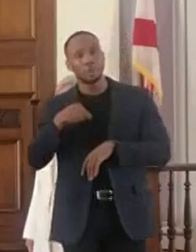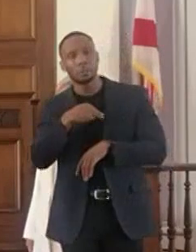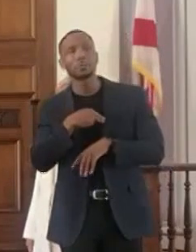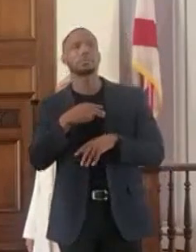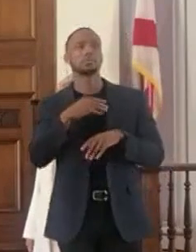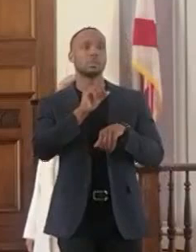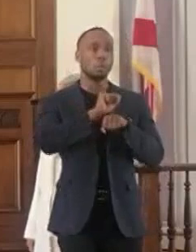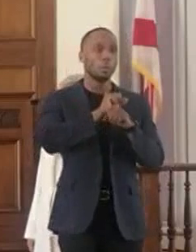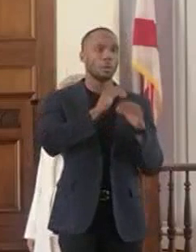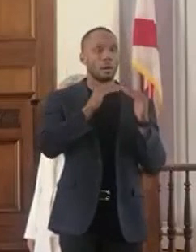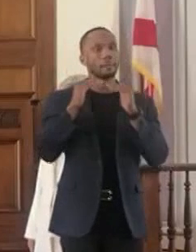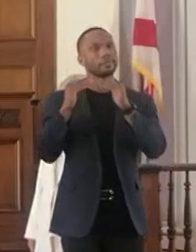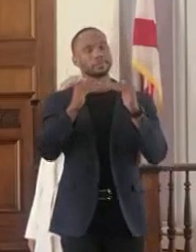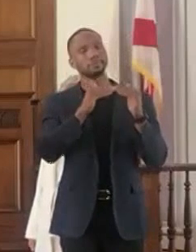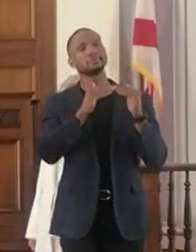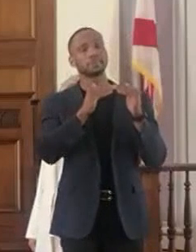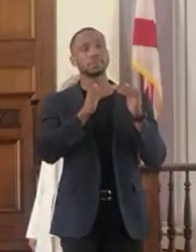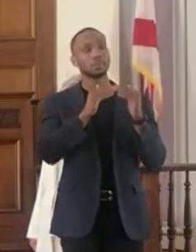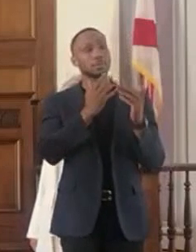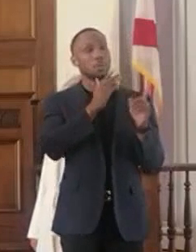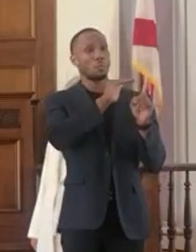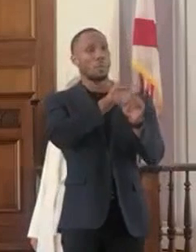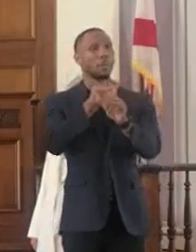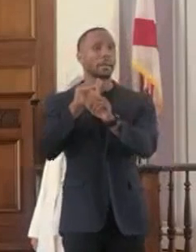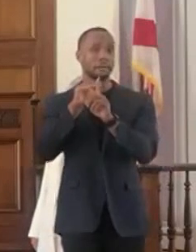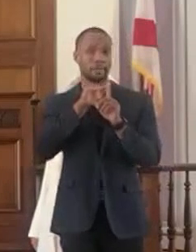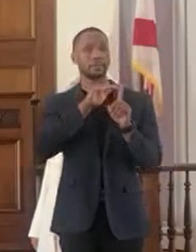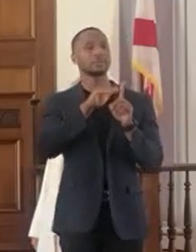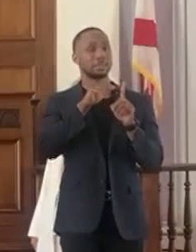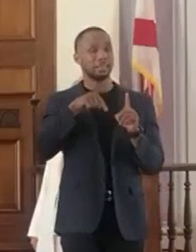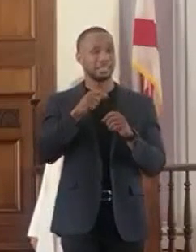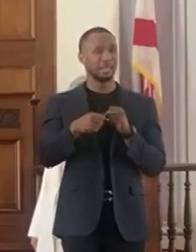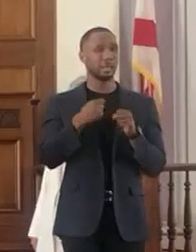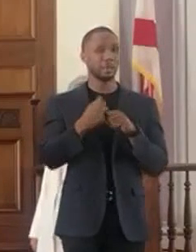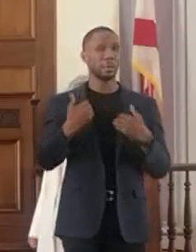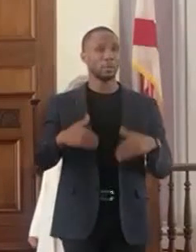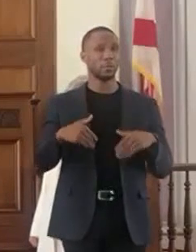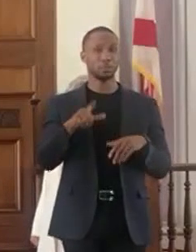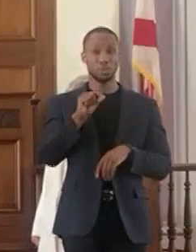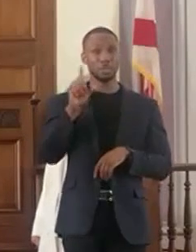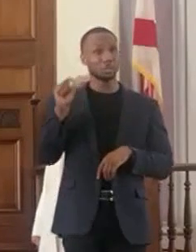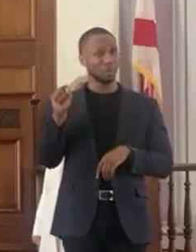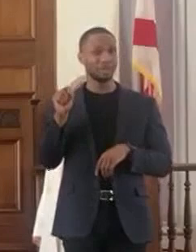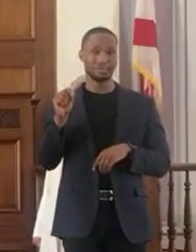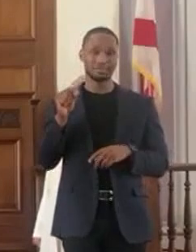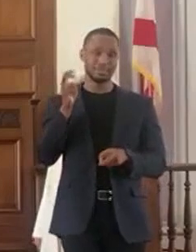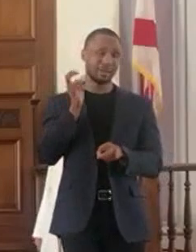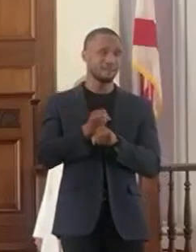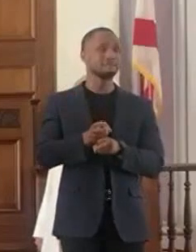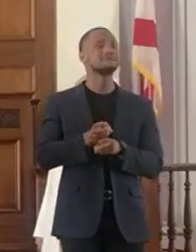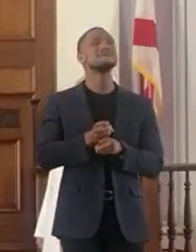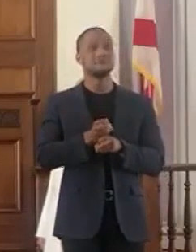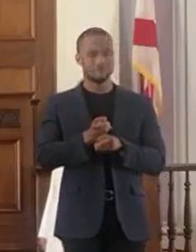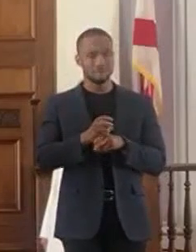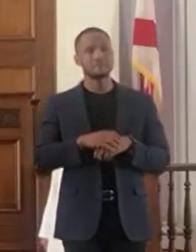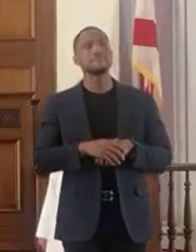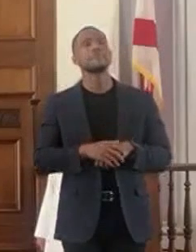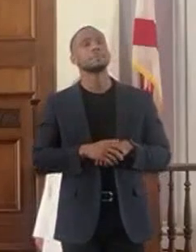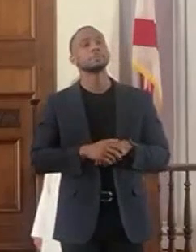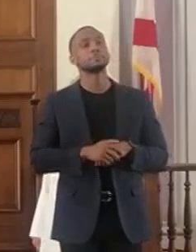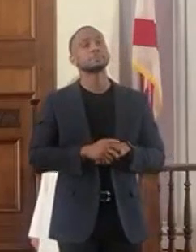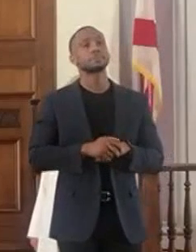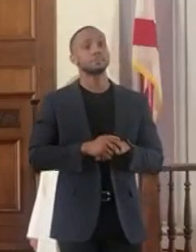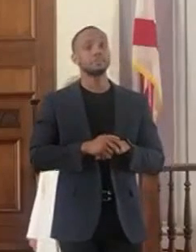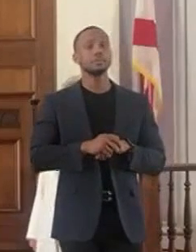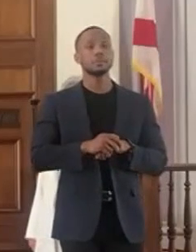colleagues. It's just a reminder of what a tough year we've had in 2020. By comparison,